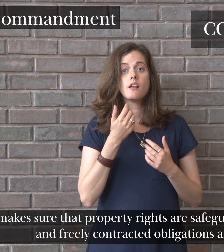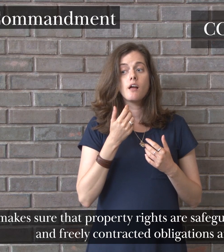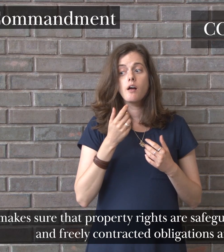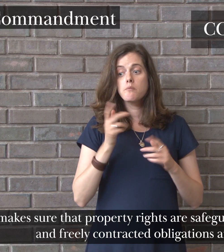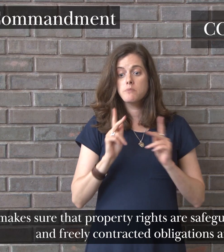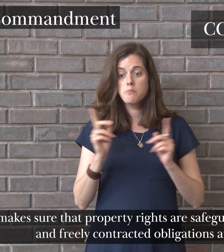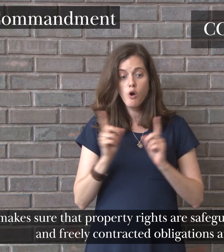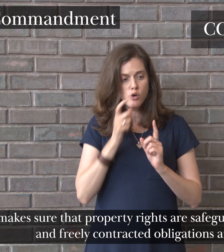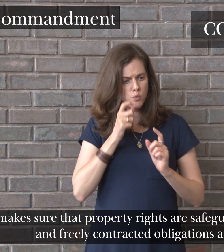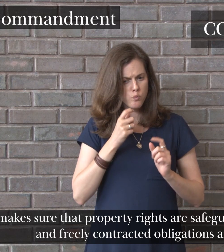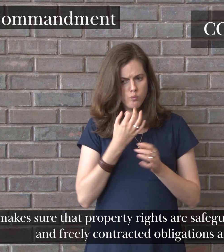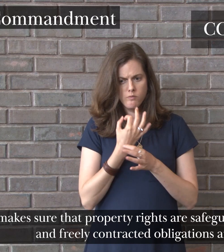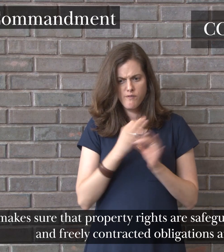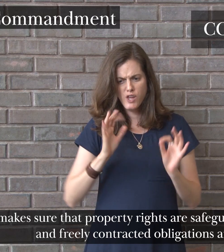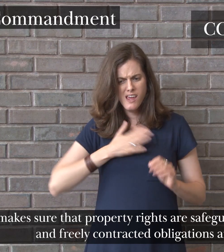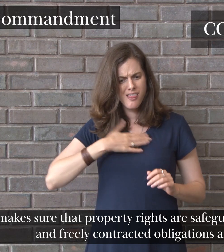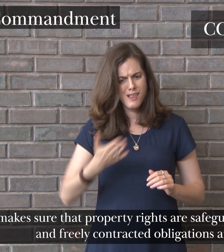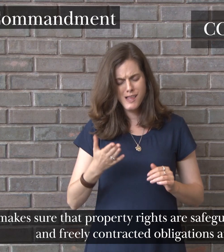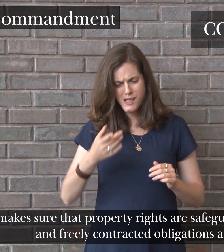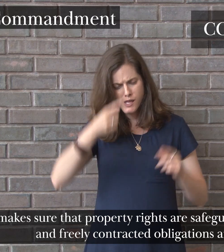contracted obligations are fulfilled.